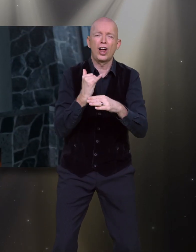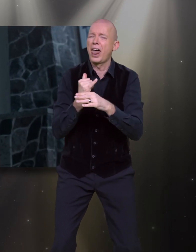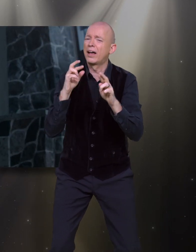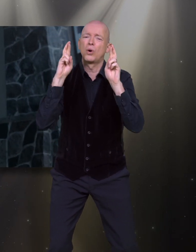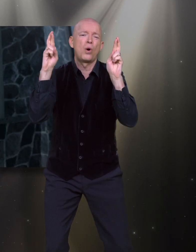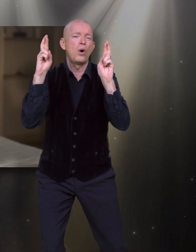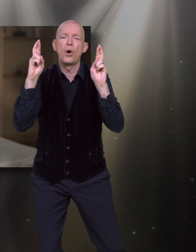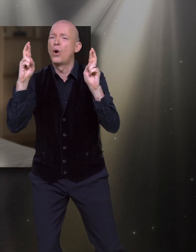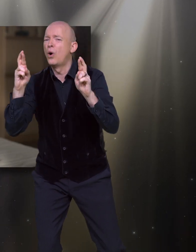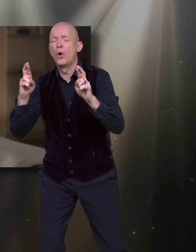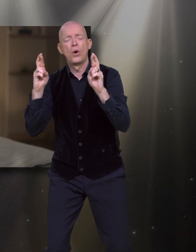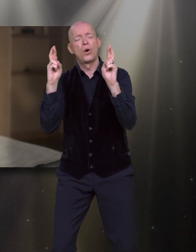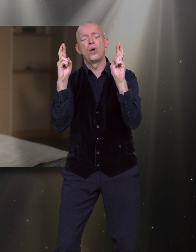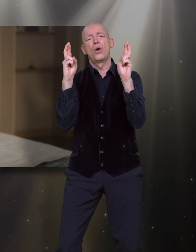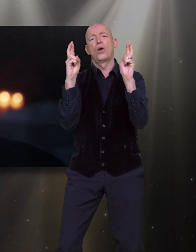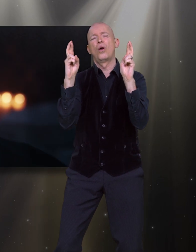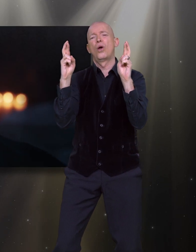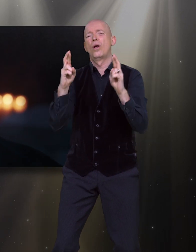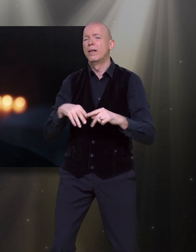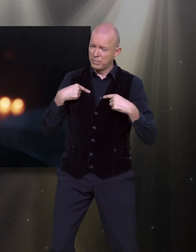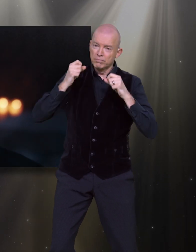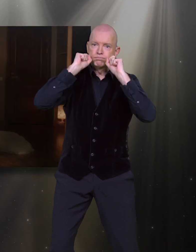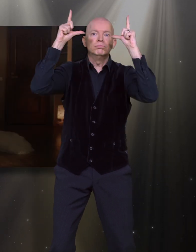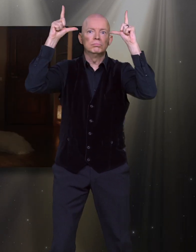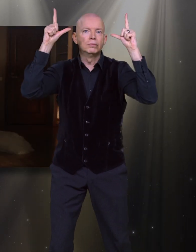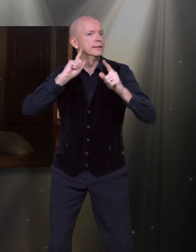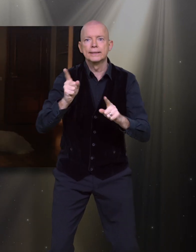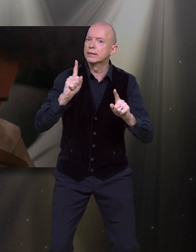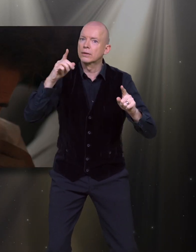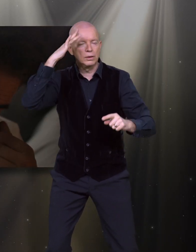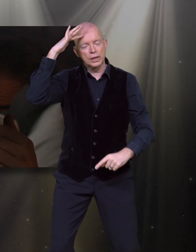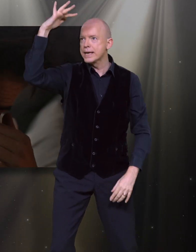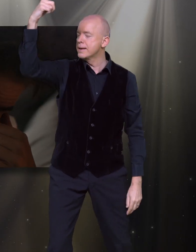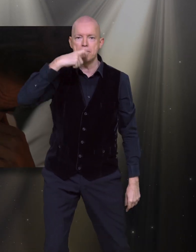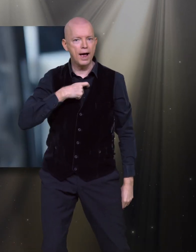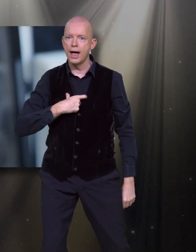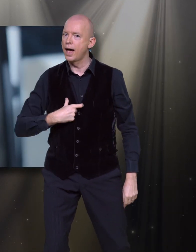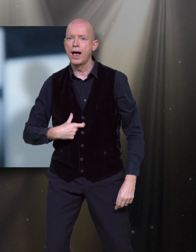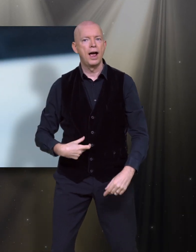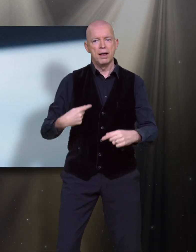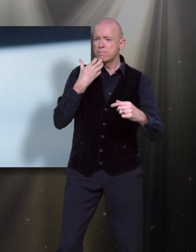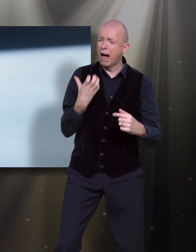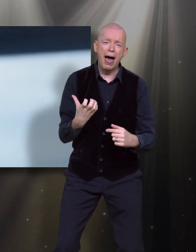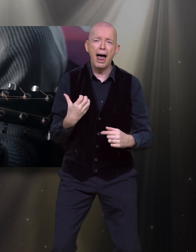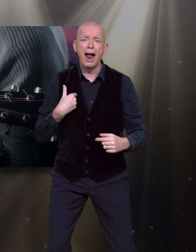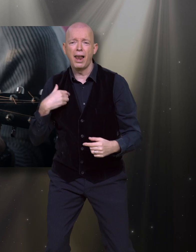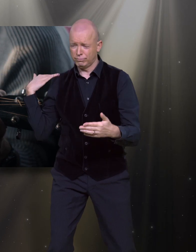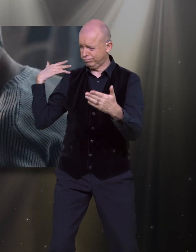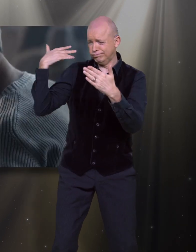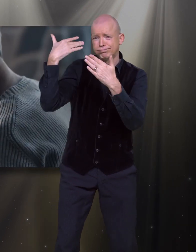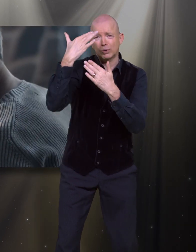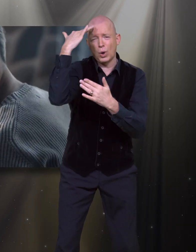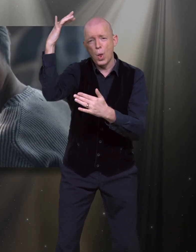Now it's too late to cross your fingers. I'm wide awake and not a dreamer. Hey, but it seems the dreams were